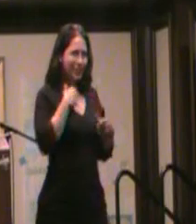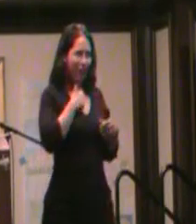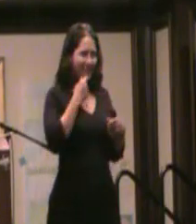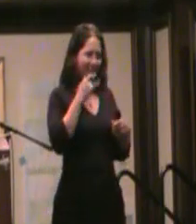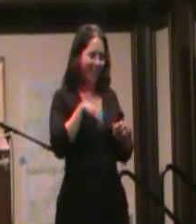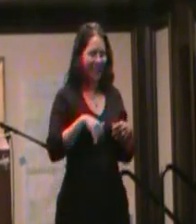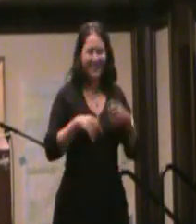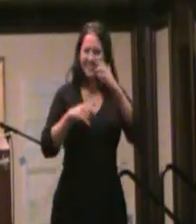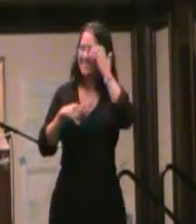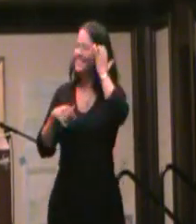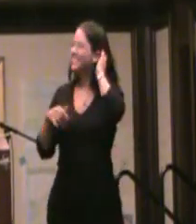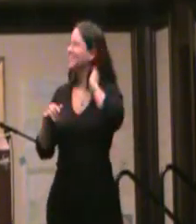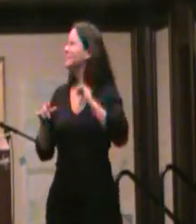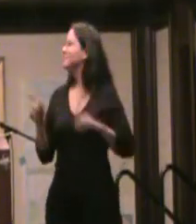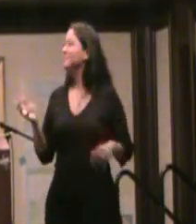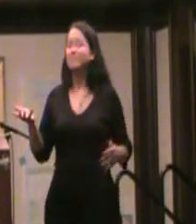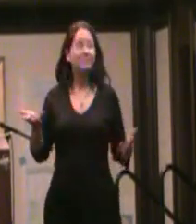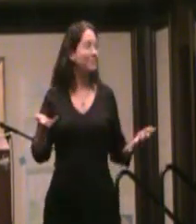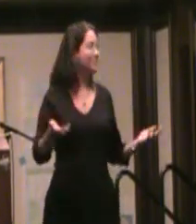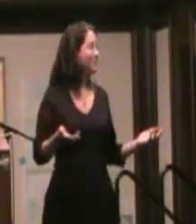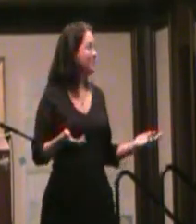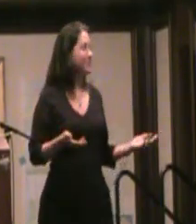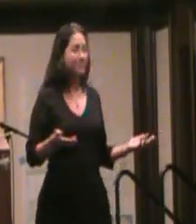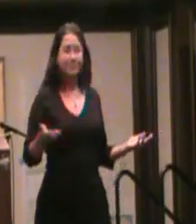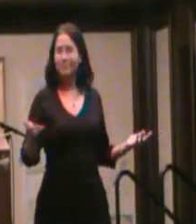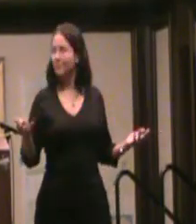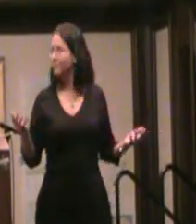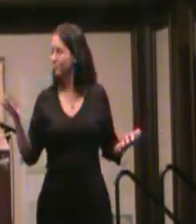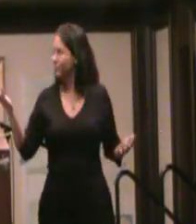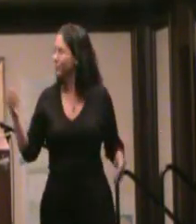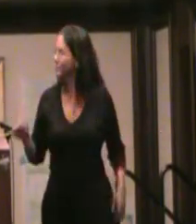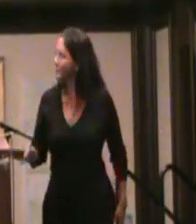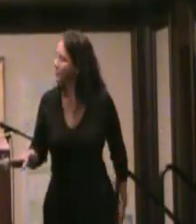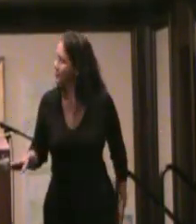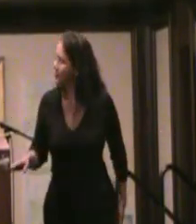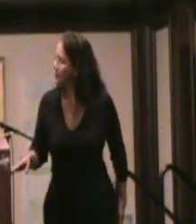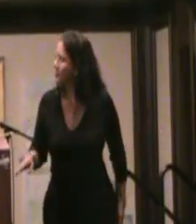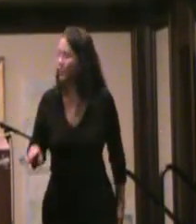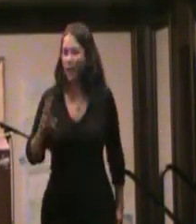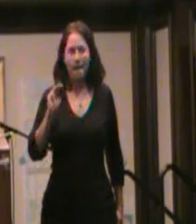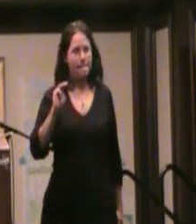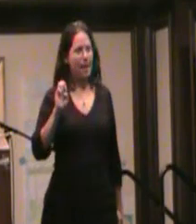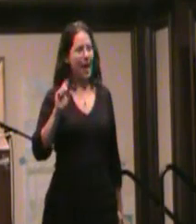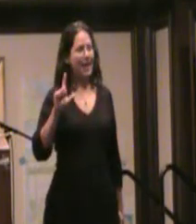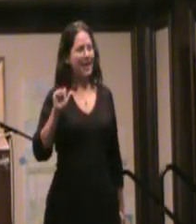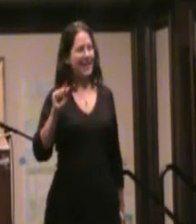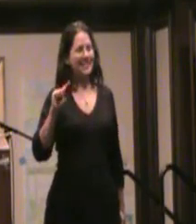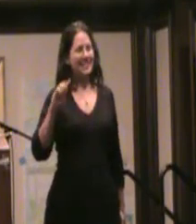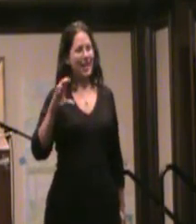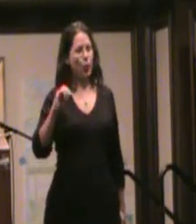that. Okay. Well, let me give you one. How about maletero?